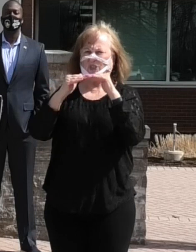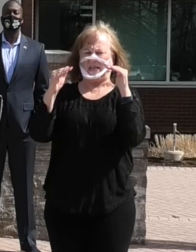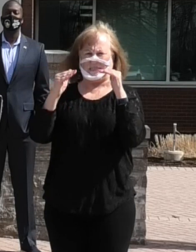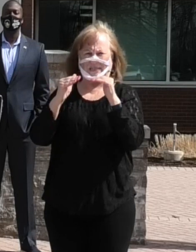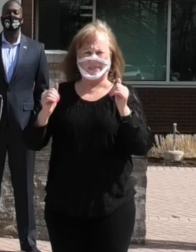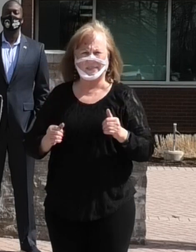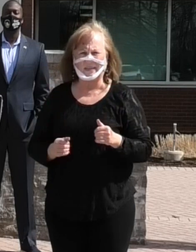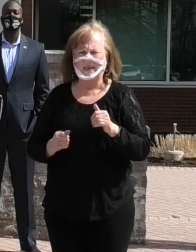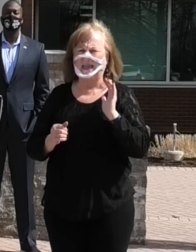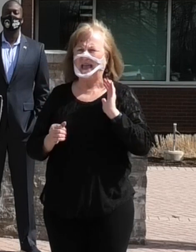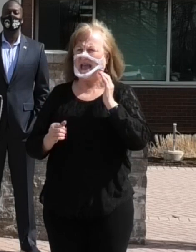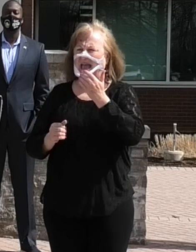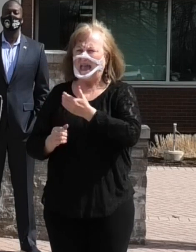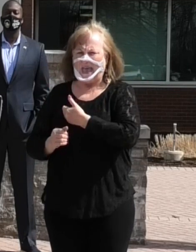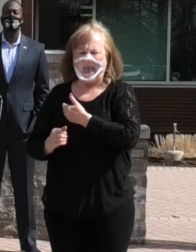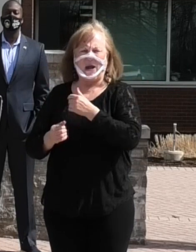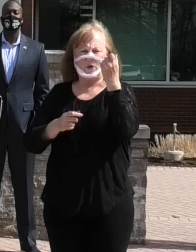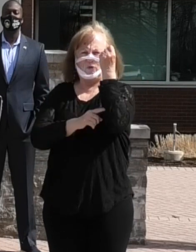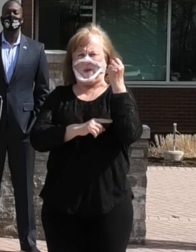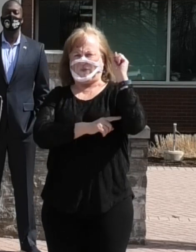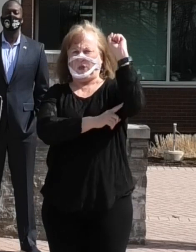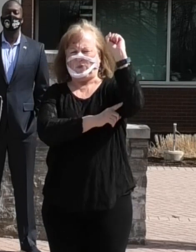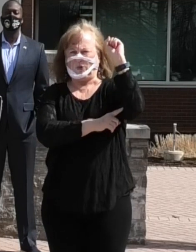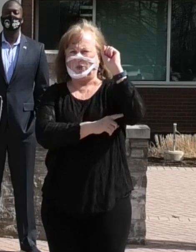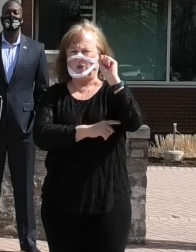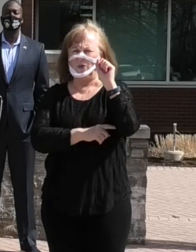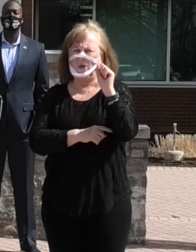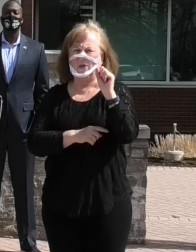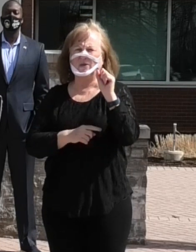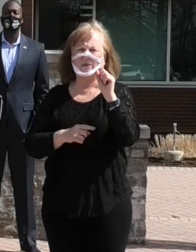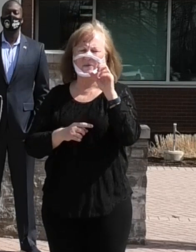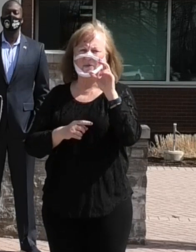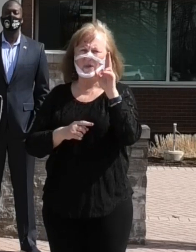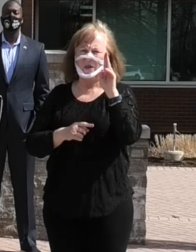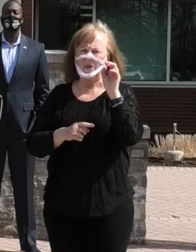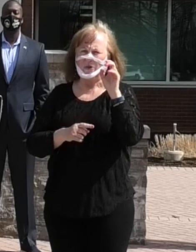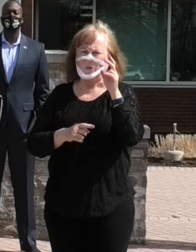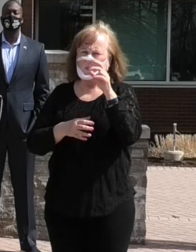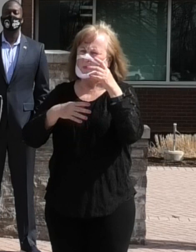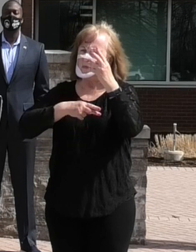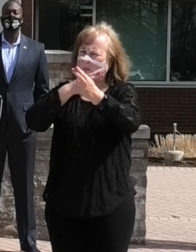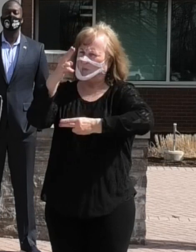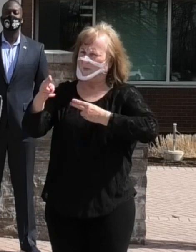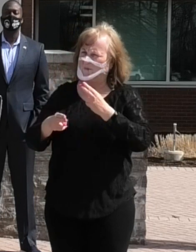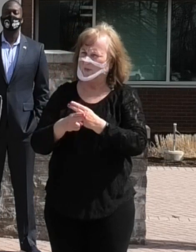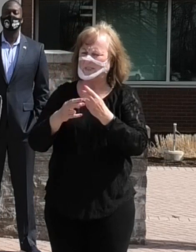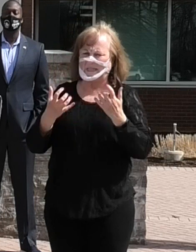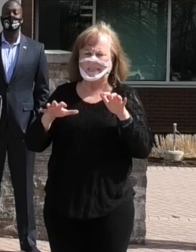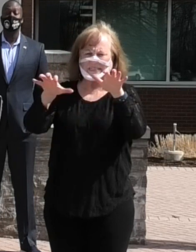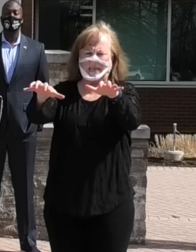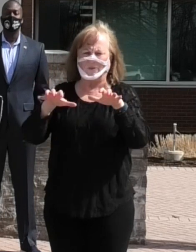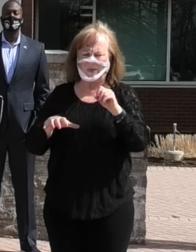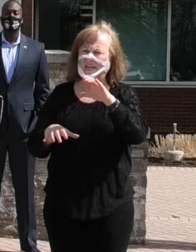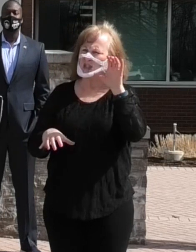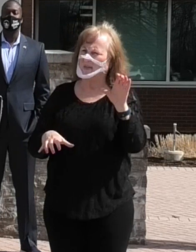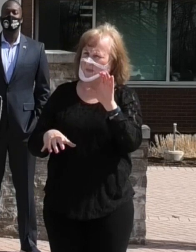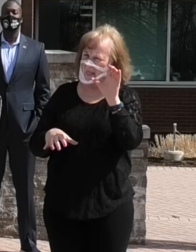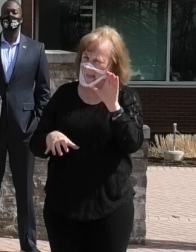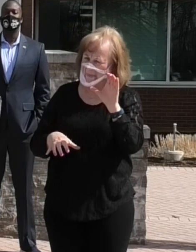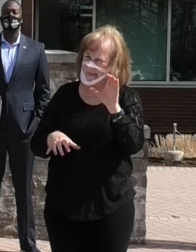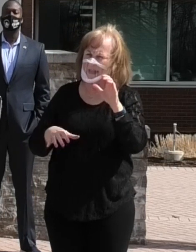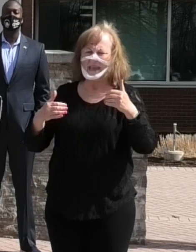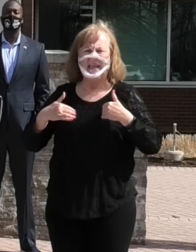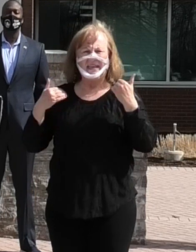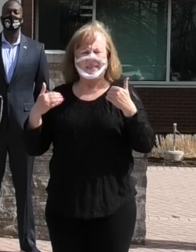Justice, Our Revolution, Unitary Universalist Congregation of Columbia,